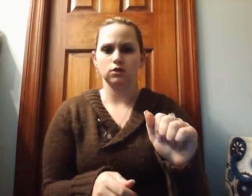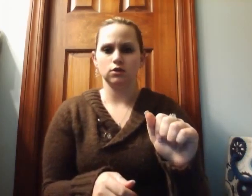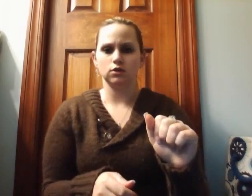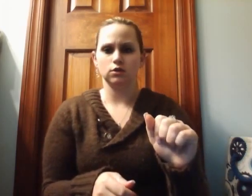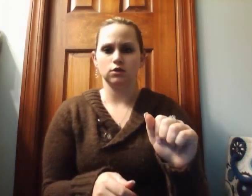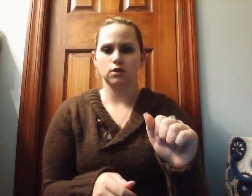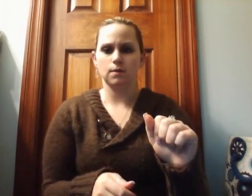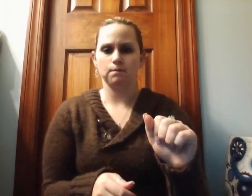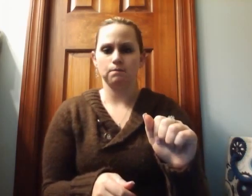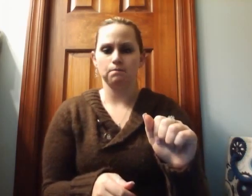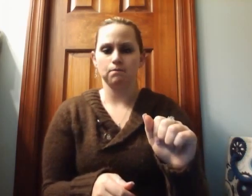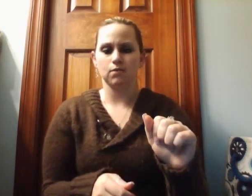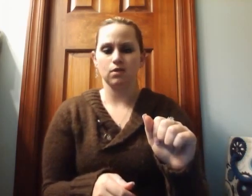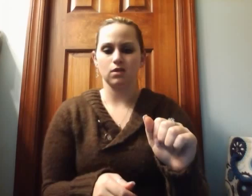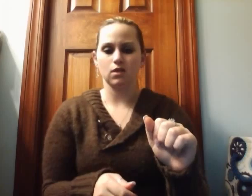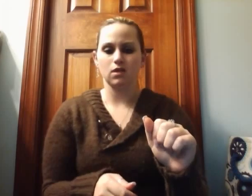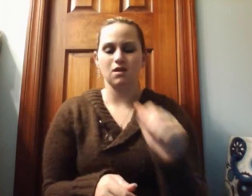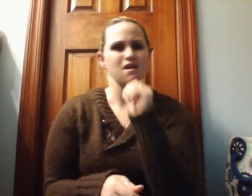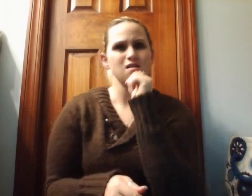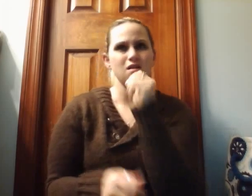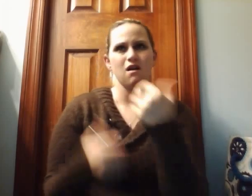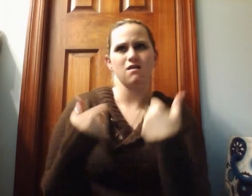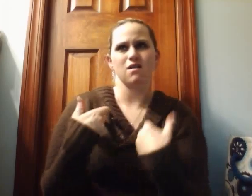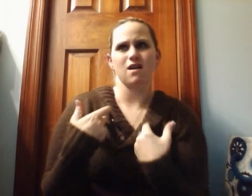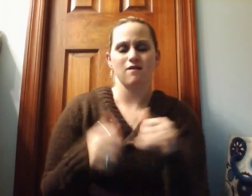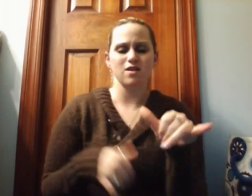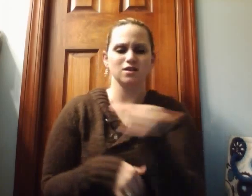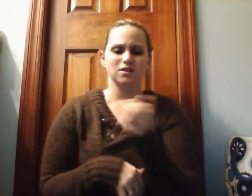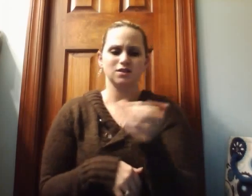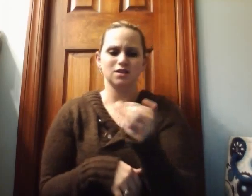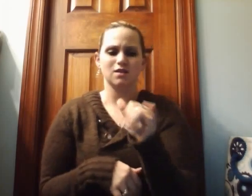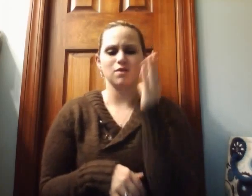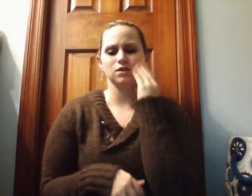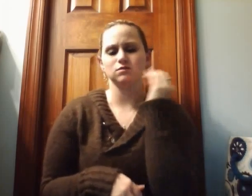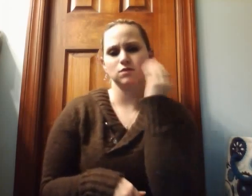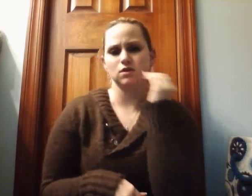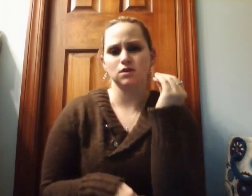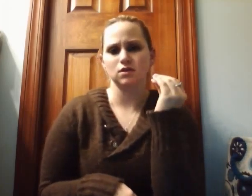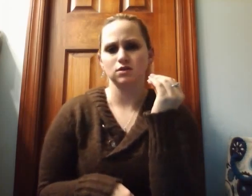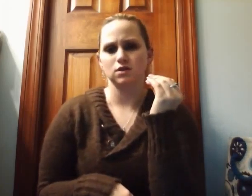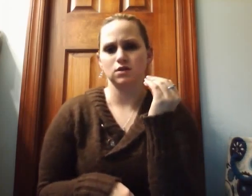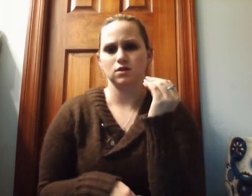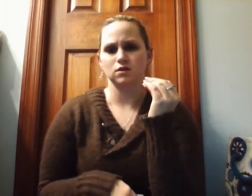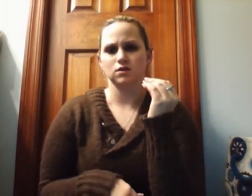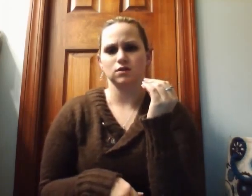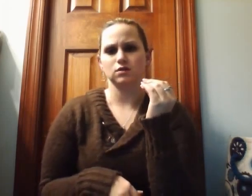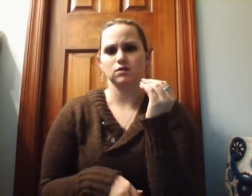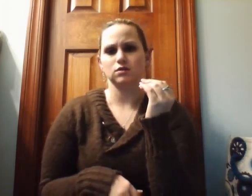for whatever reason while experiencing the Boundary Waters, or they might need to use a motorboat or something of that